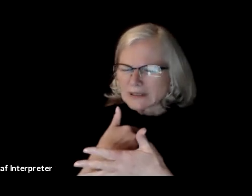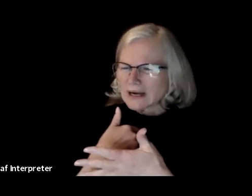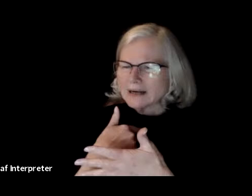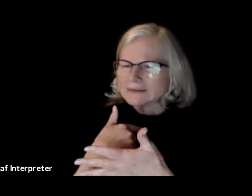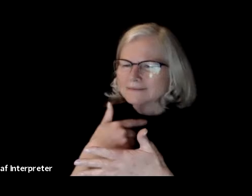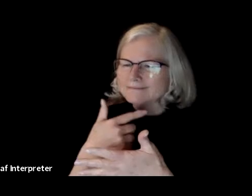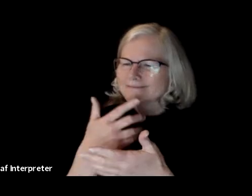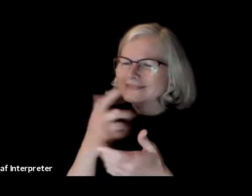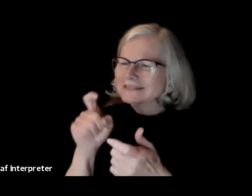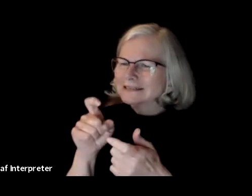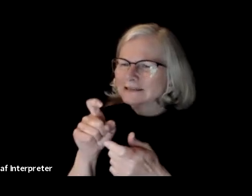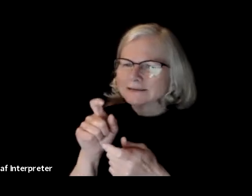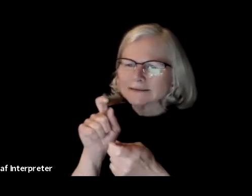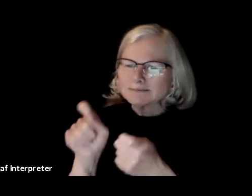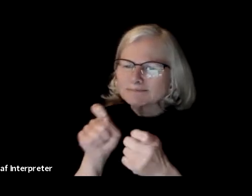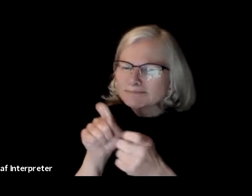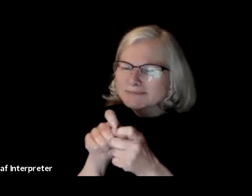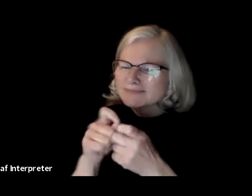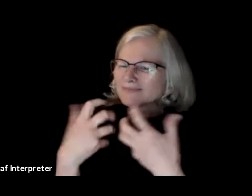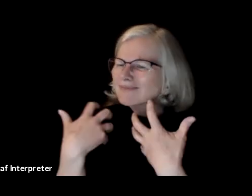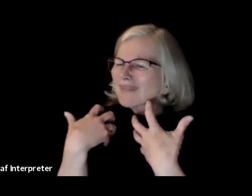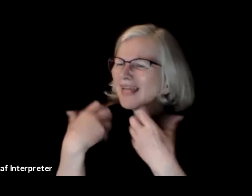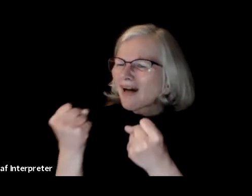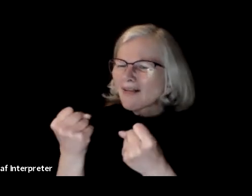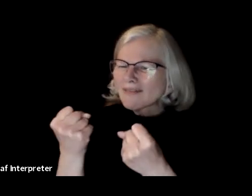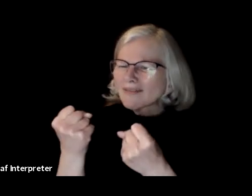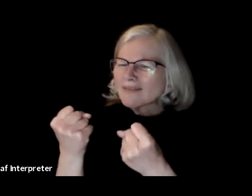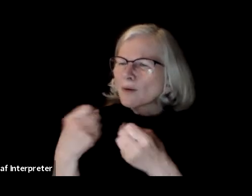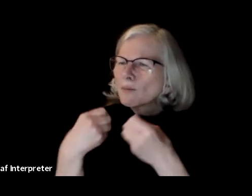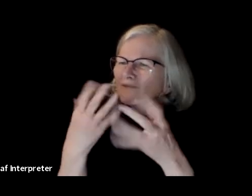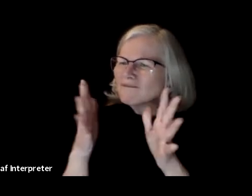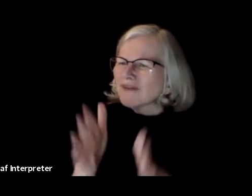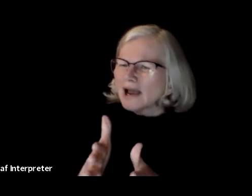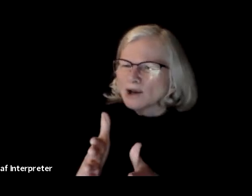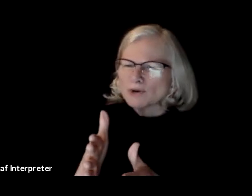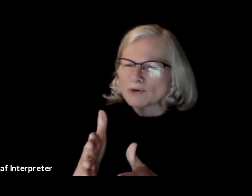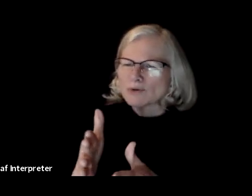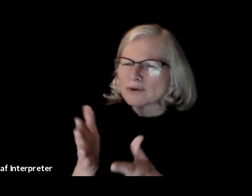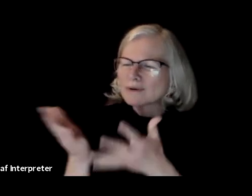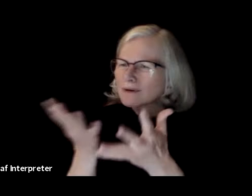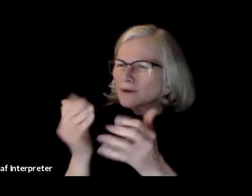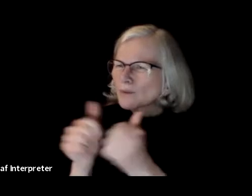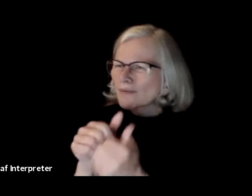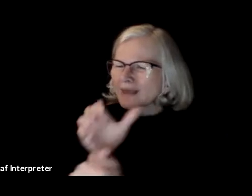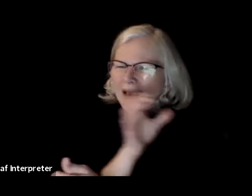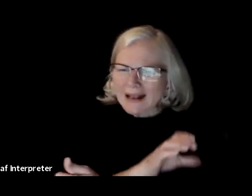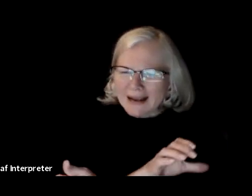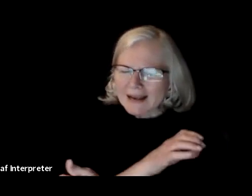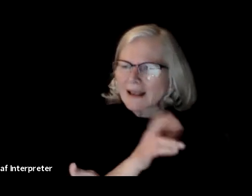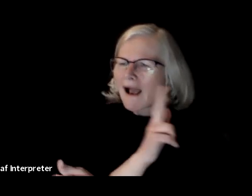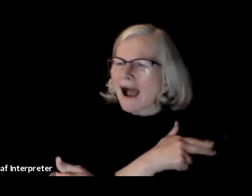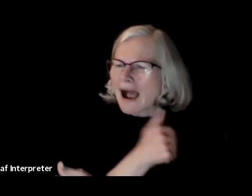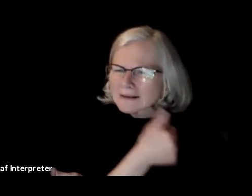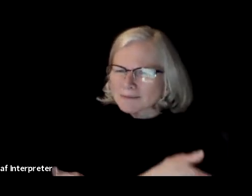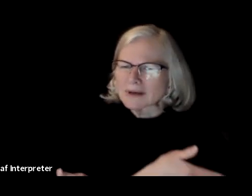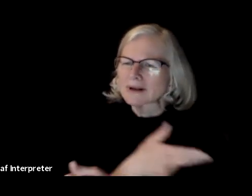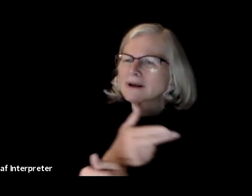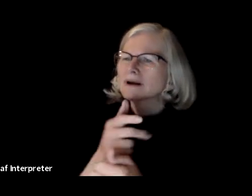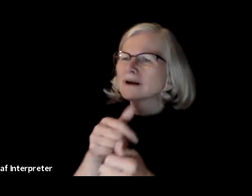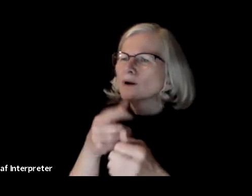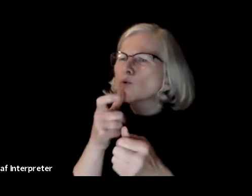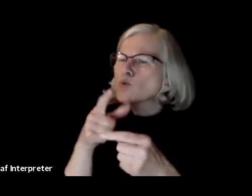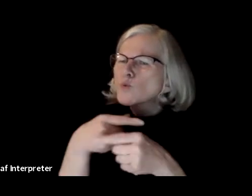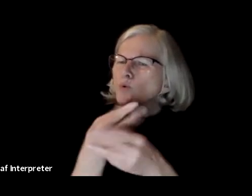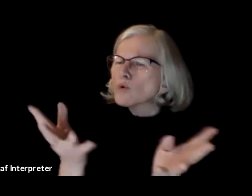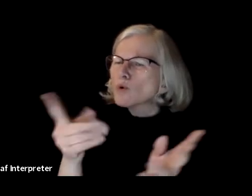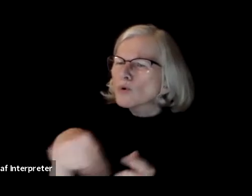our healthcare providers, the clinics and hospitals who are doing a lot of the vaccinating. They are in a particularly